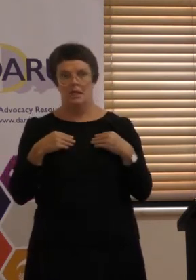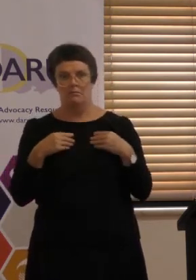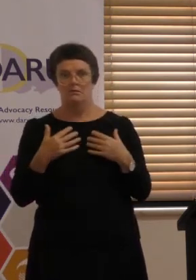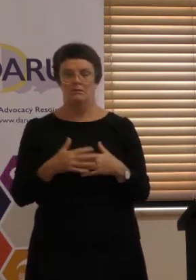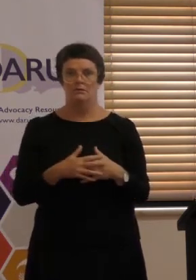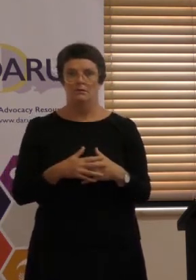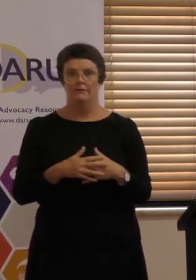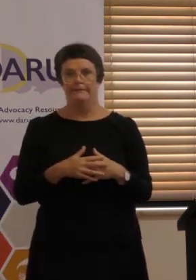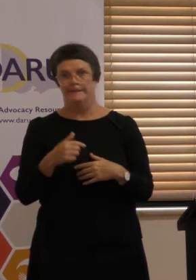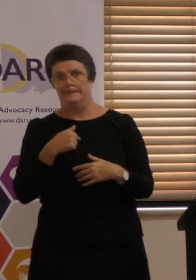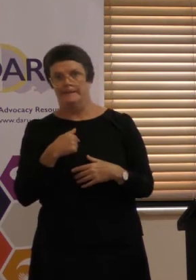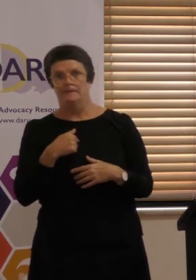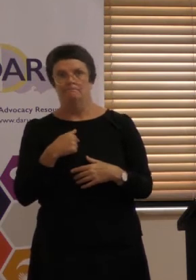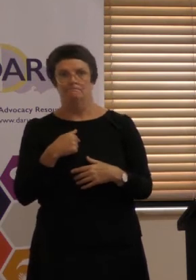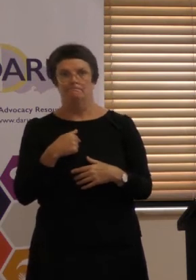step away from